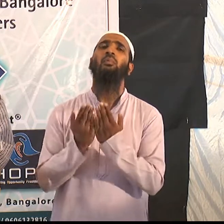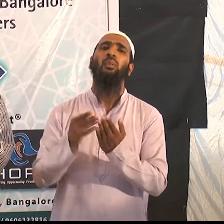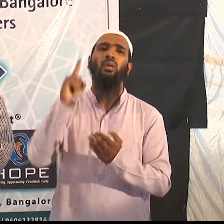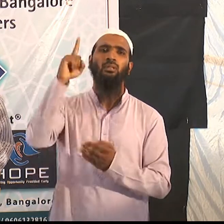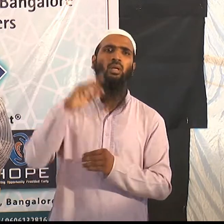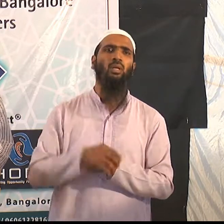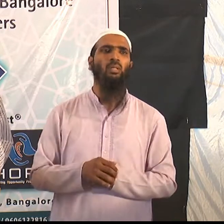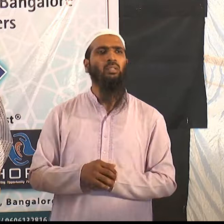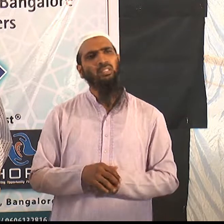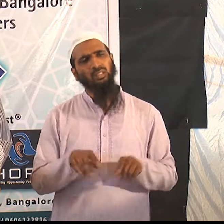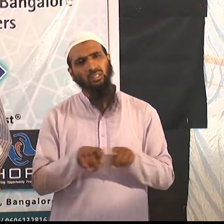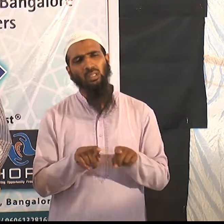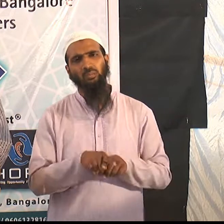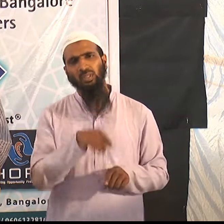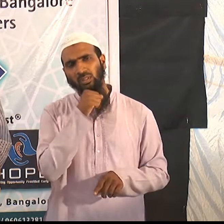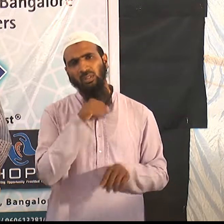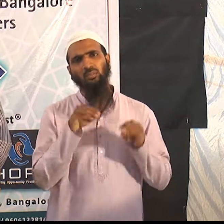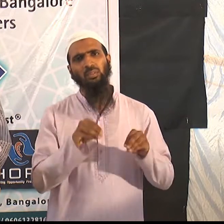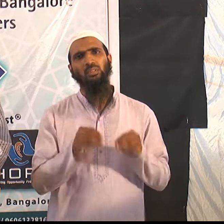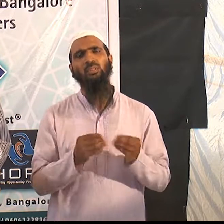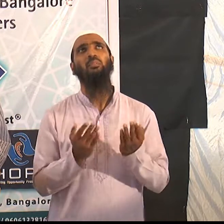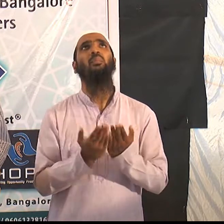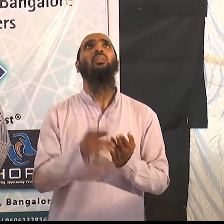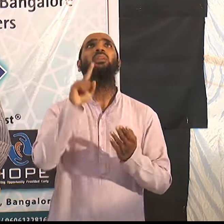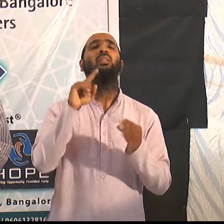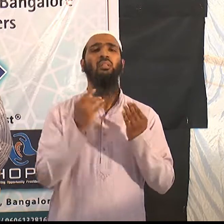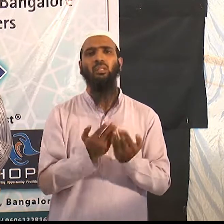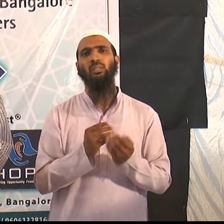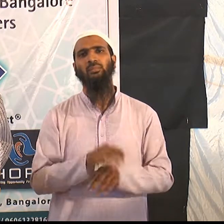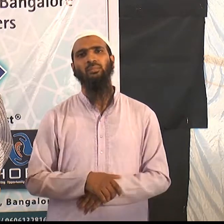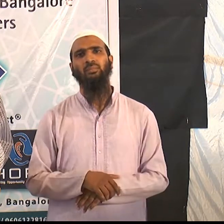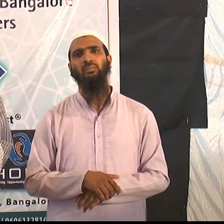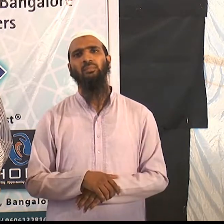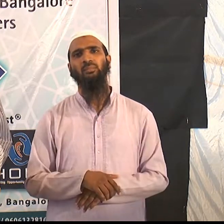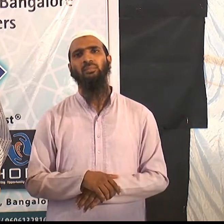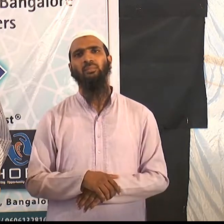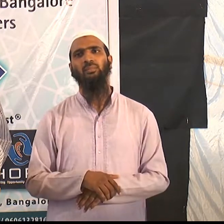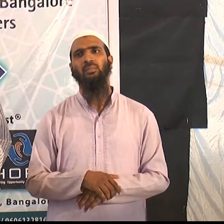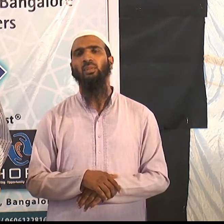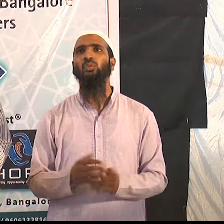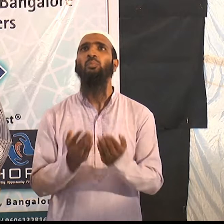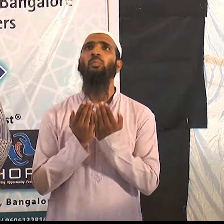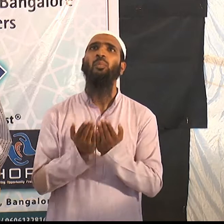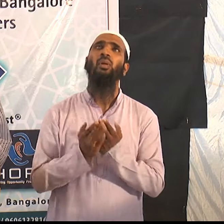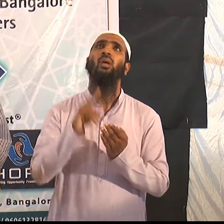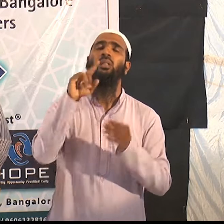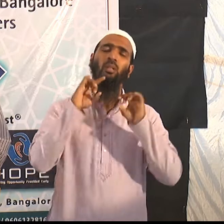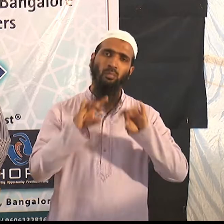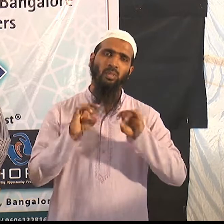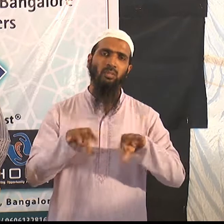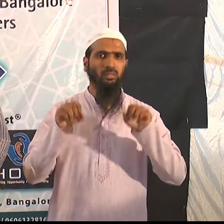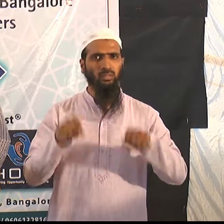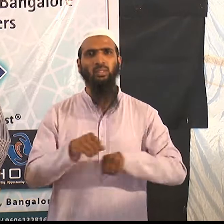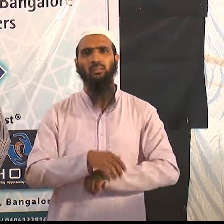O Almighty, grant me this mercy, grant me this forgiveness, and He gives it to you. If we